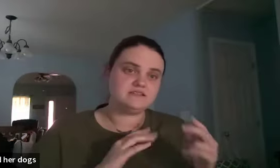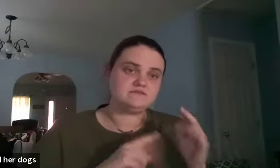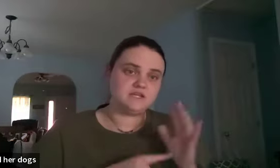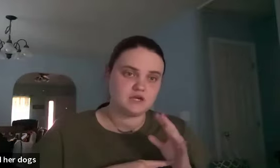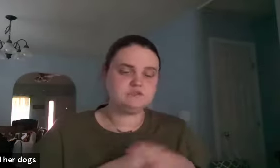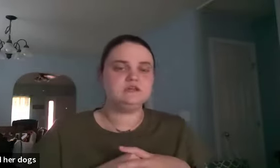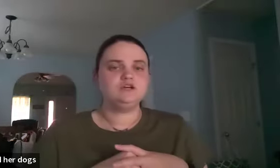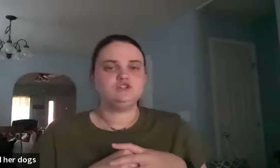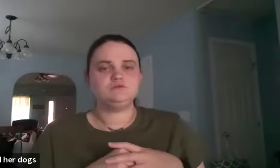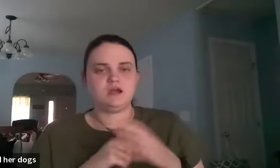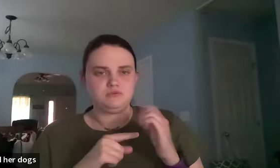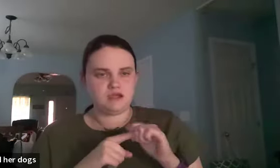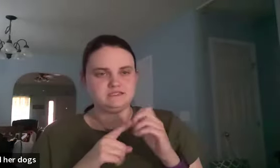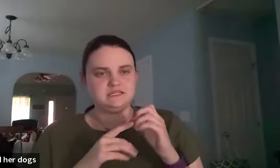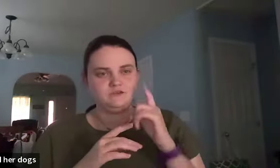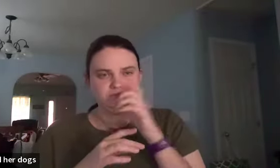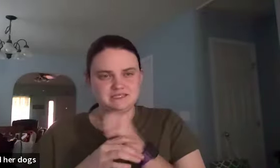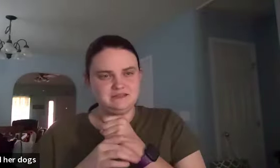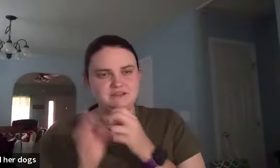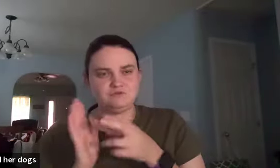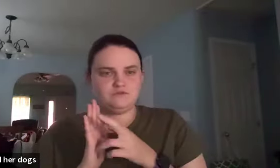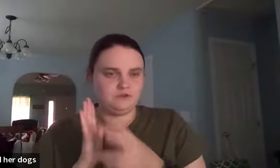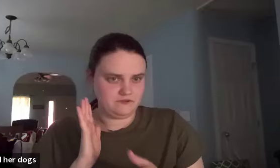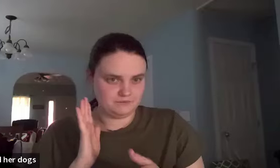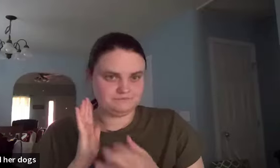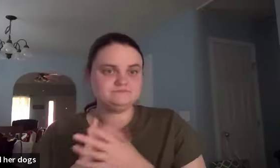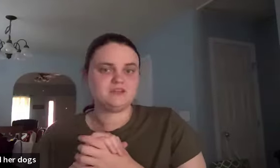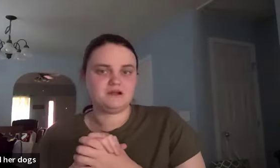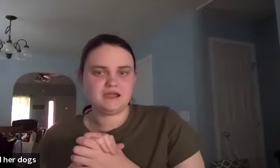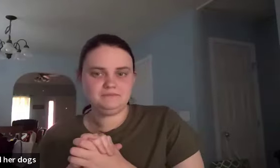these videos to kind of practice. And if you miss anything, review it there. All right.